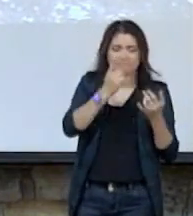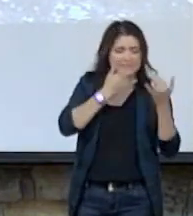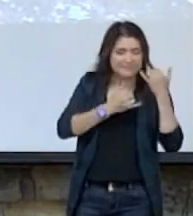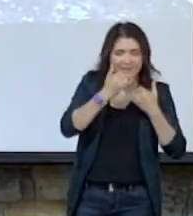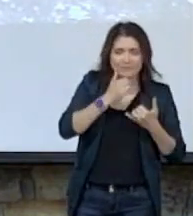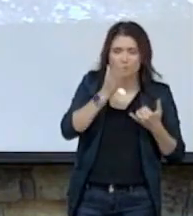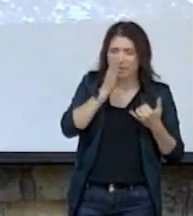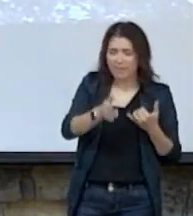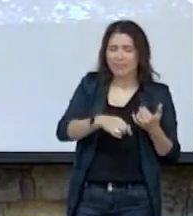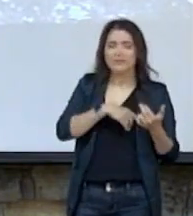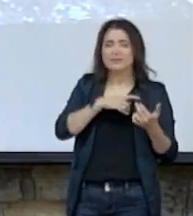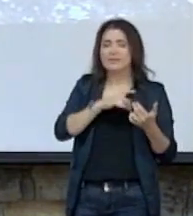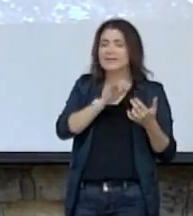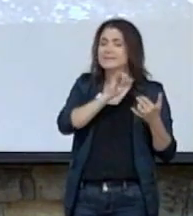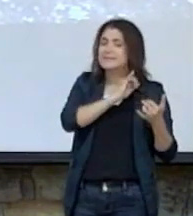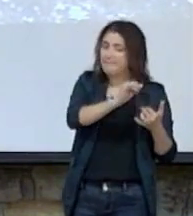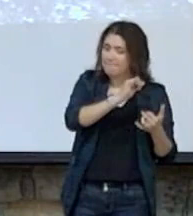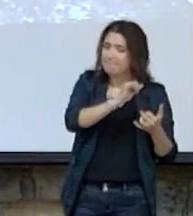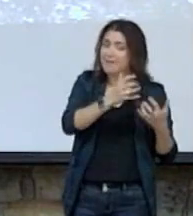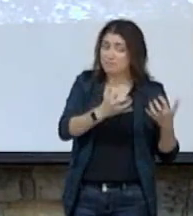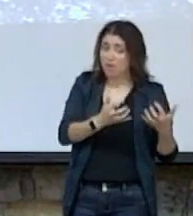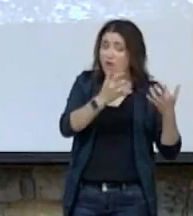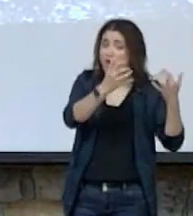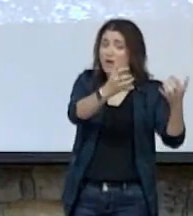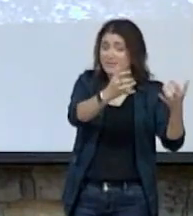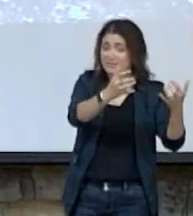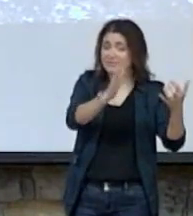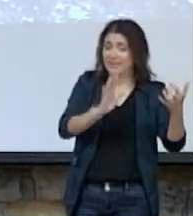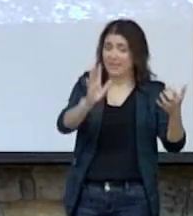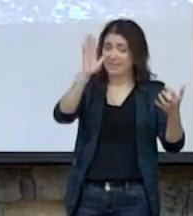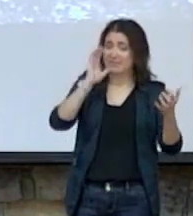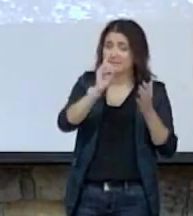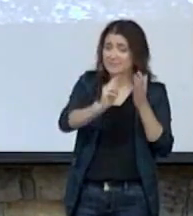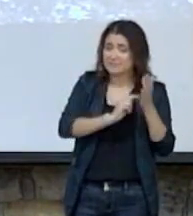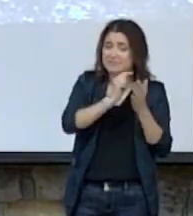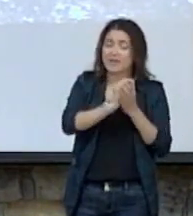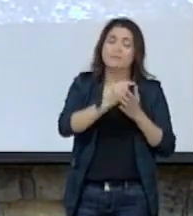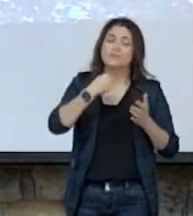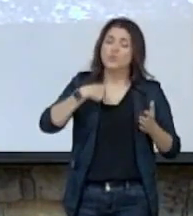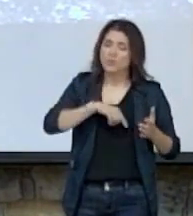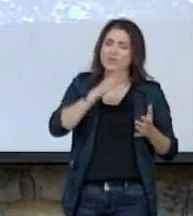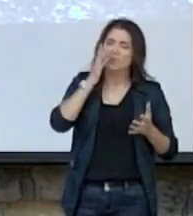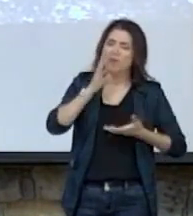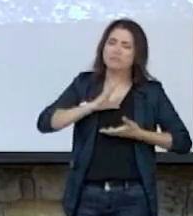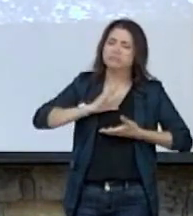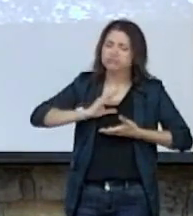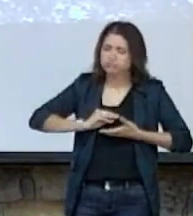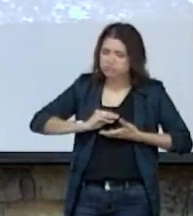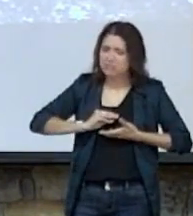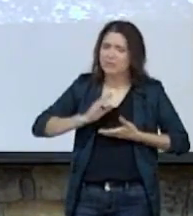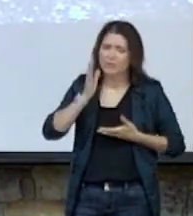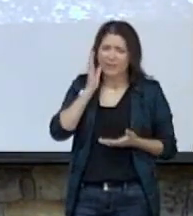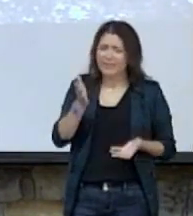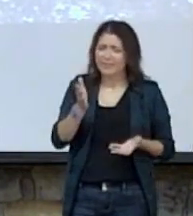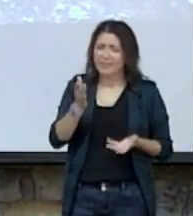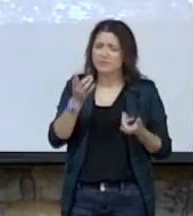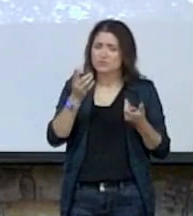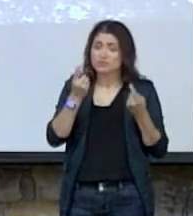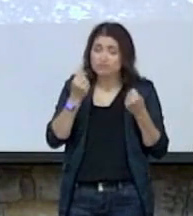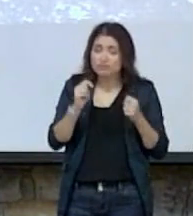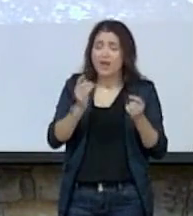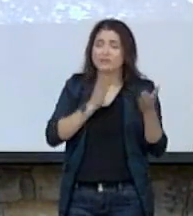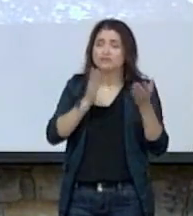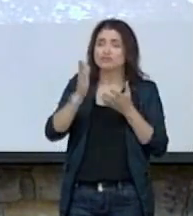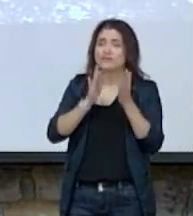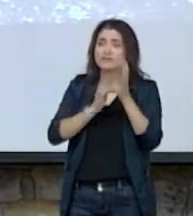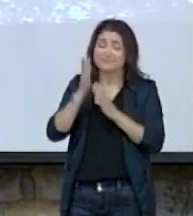mistakes. Just like the audience the Hebrews writer is writing to, we are going to get discouraged as we try to serve Jesus.